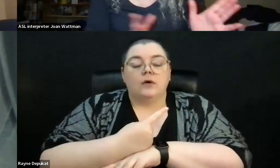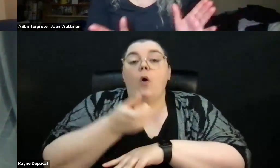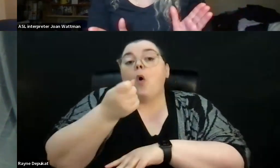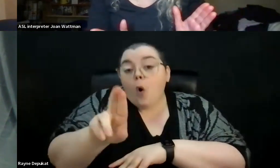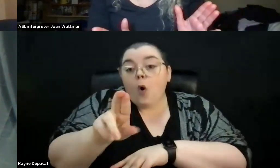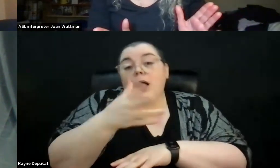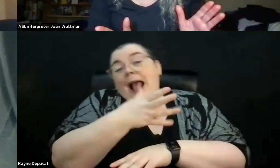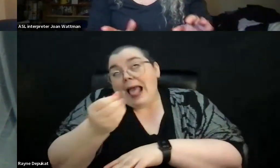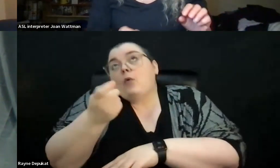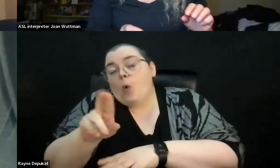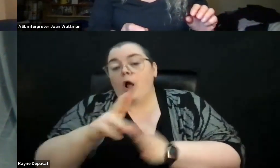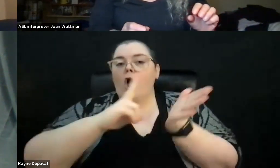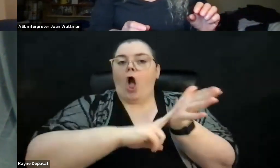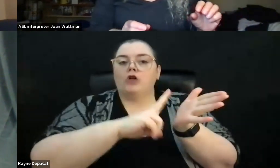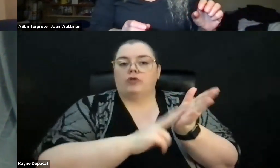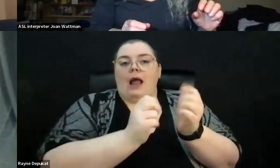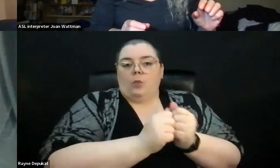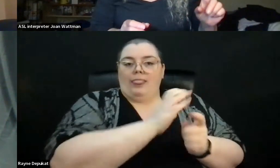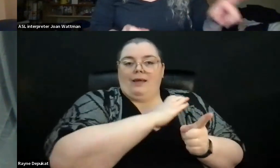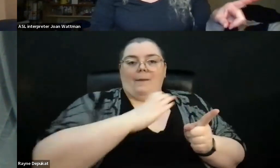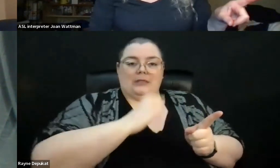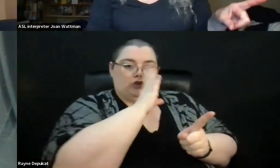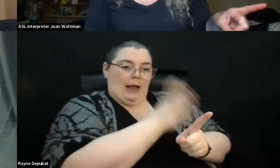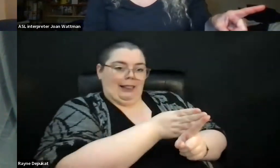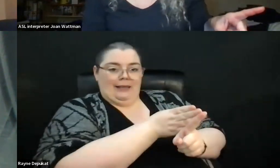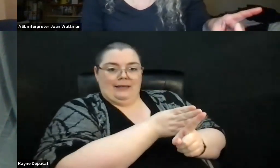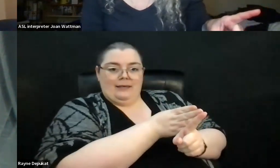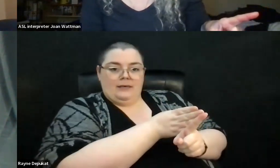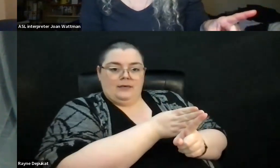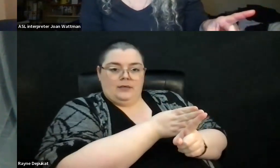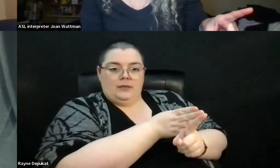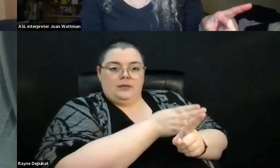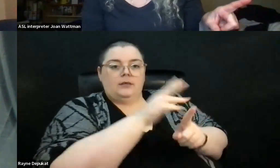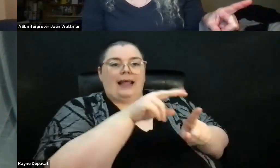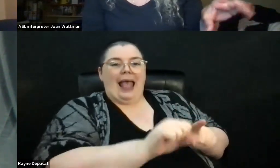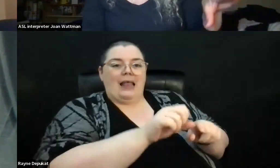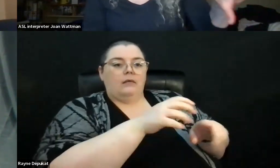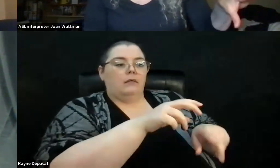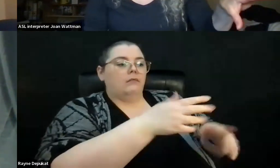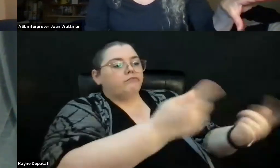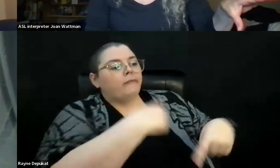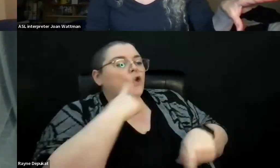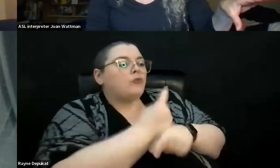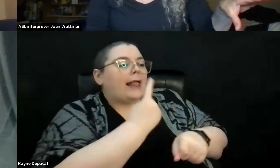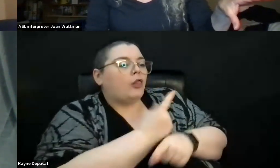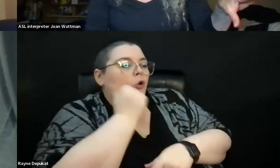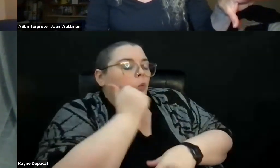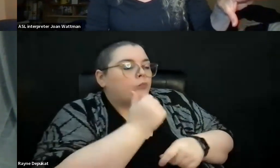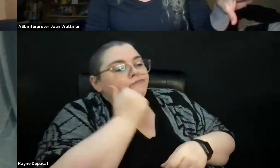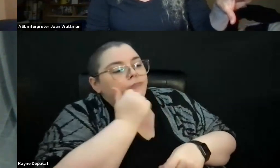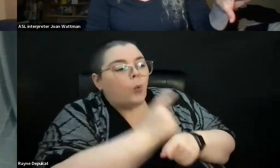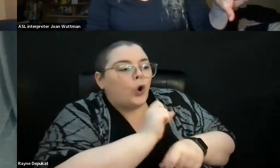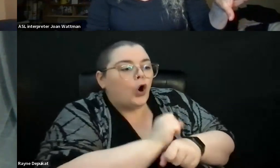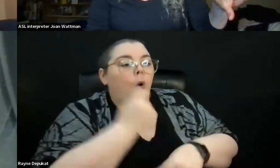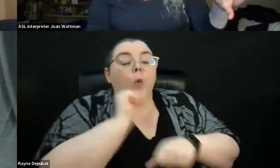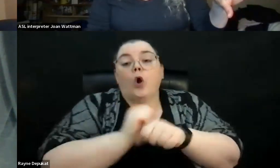for a half day or a full day, and or they'll have them on contract under the commission, let's say directly, so